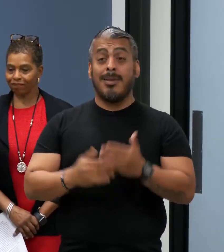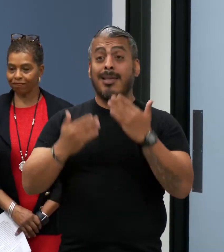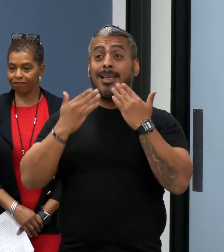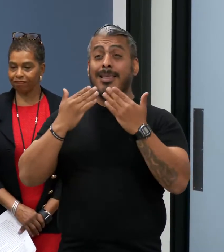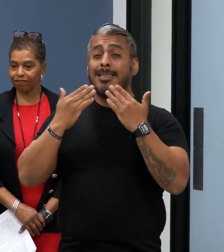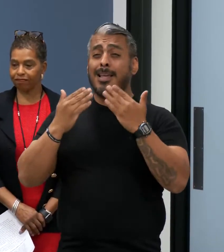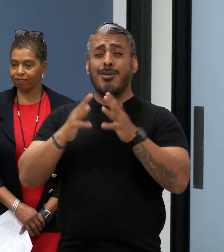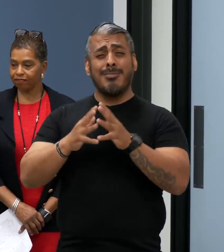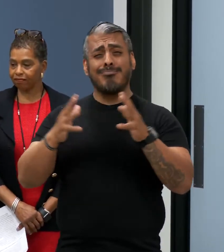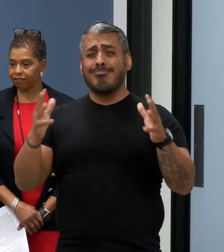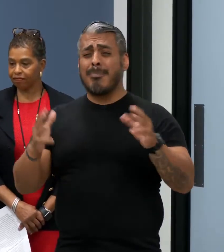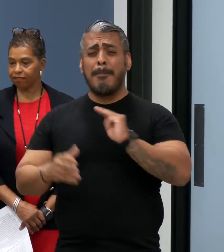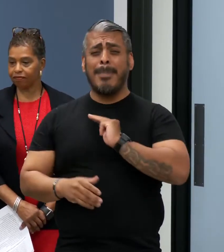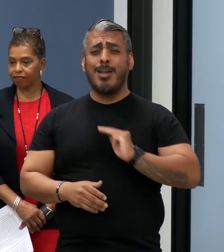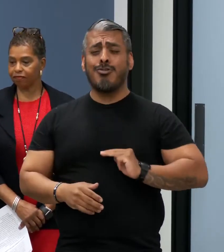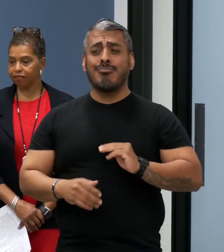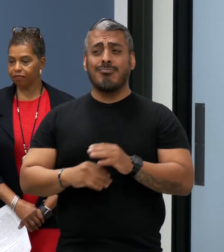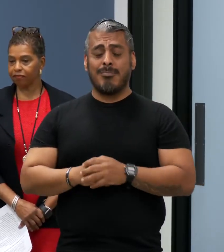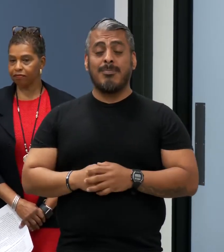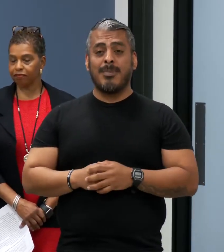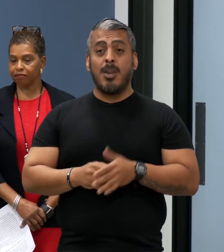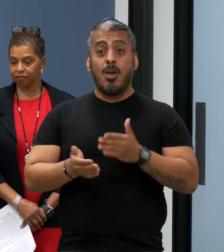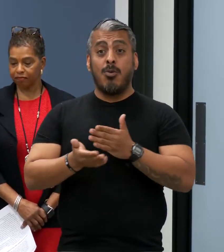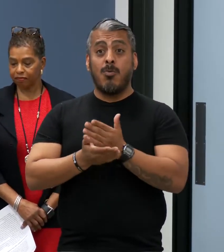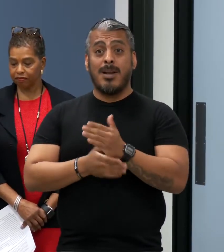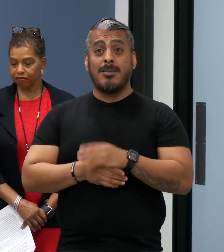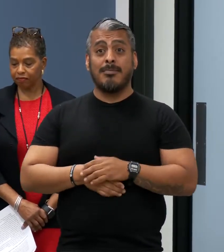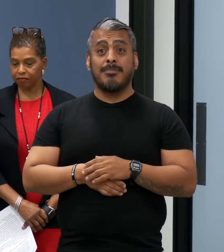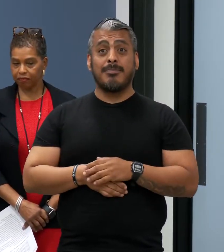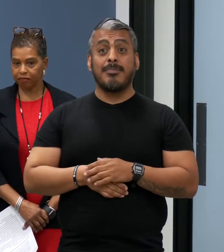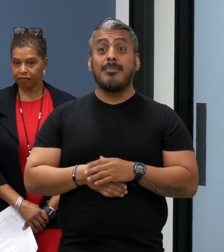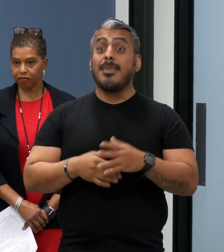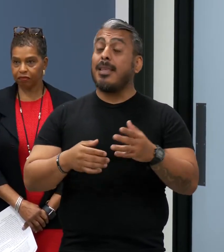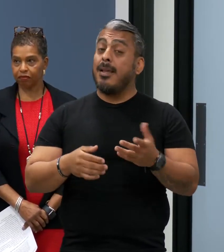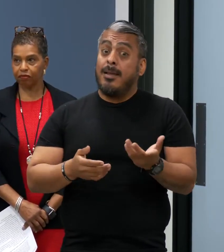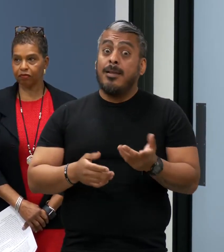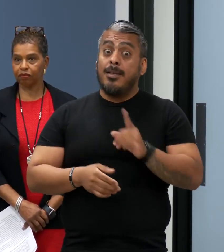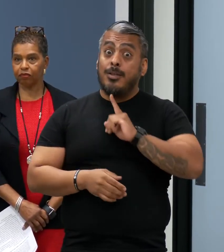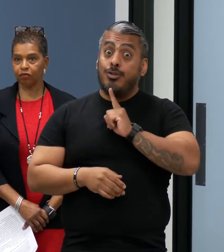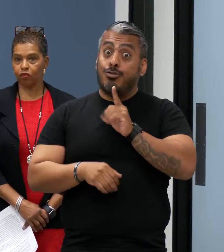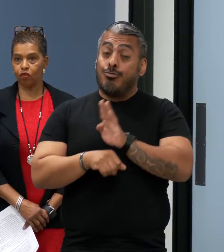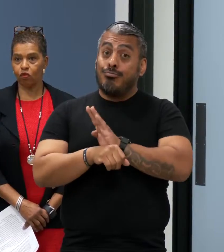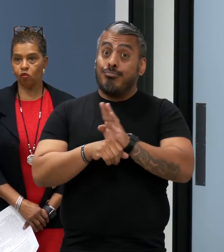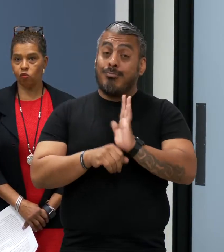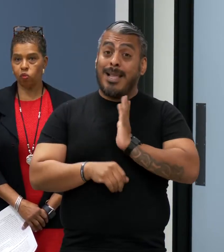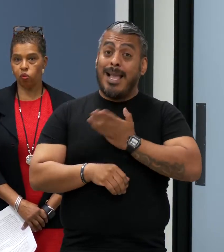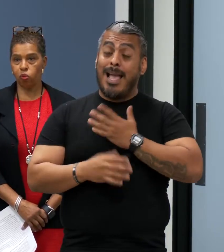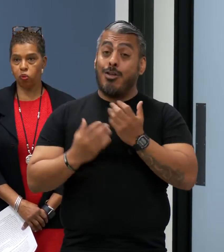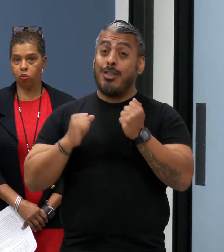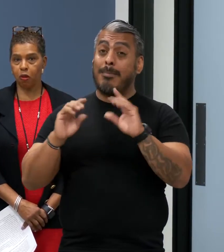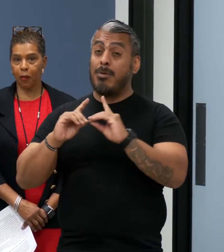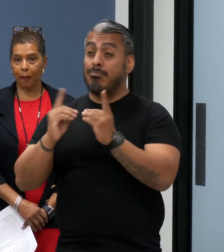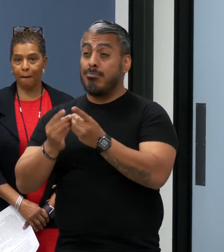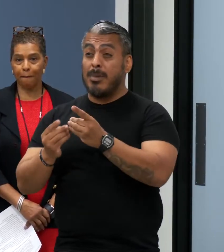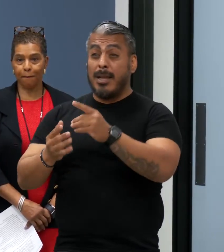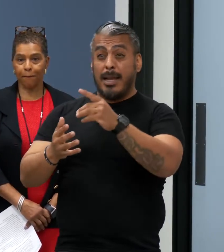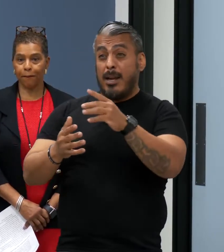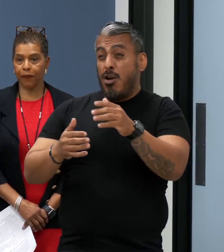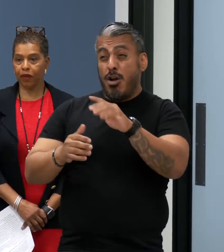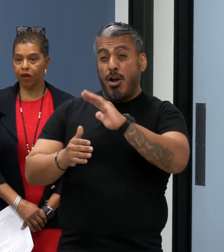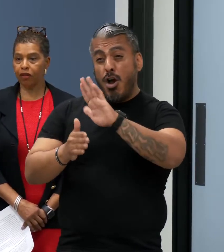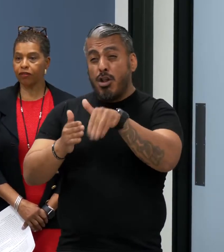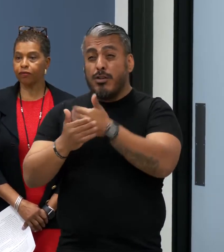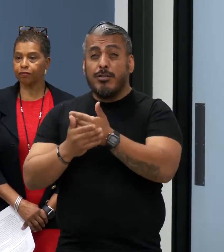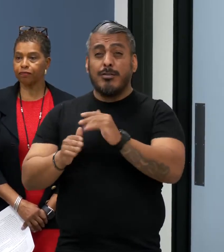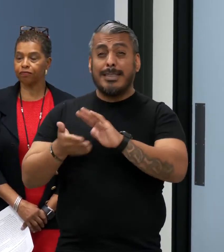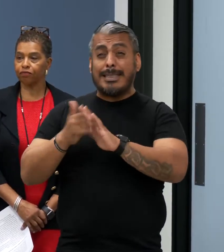Thank you so much, Mayor Richardson. All right, so it's definitely a real testament to our health department and all of our city departments who